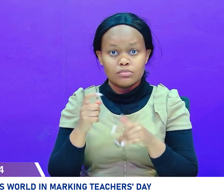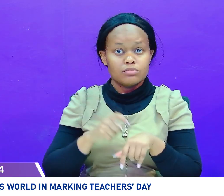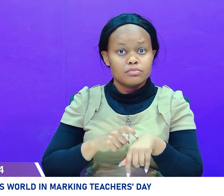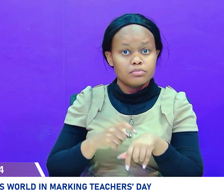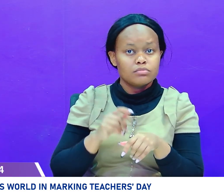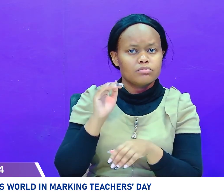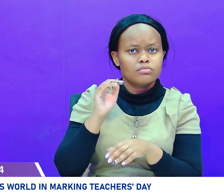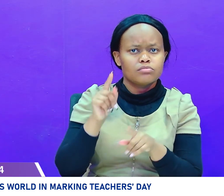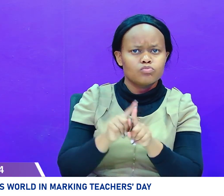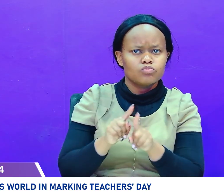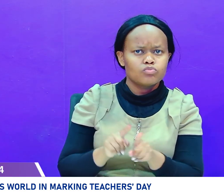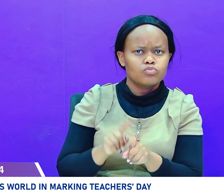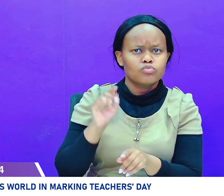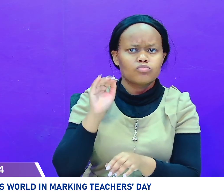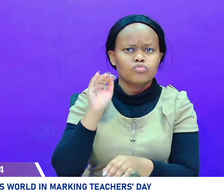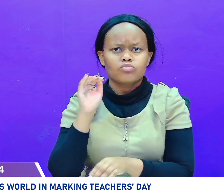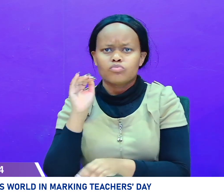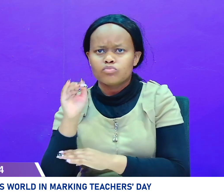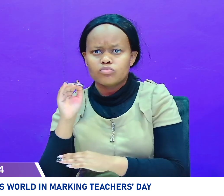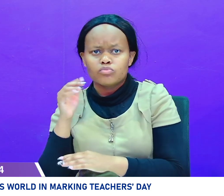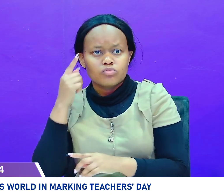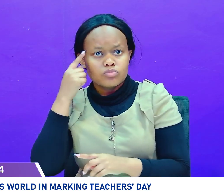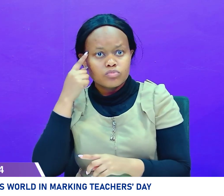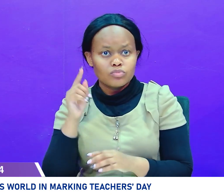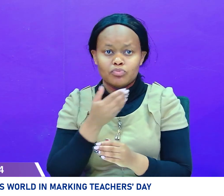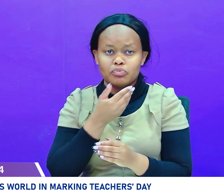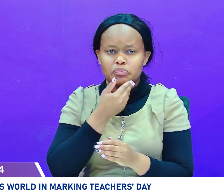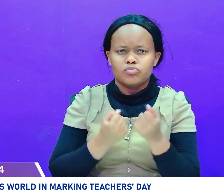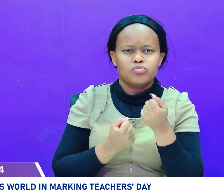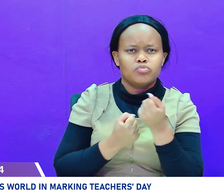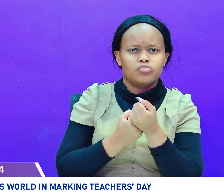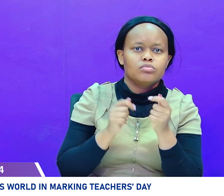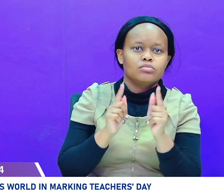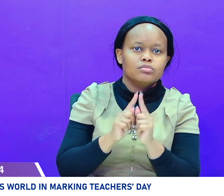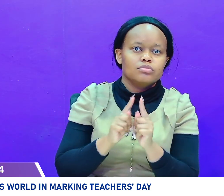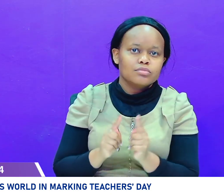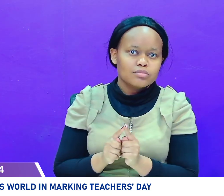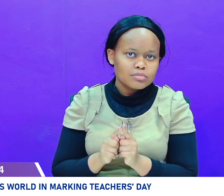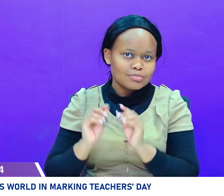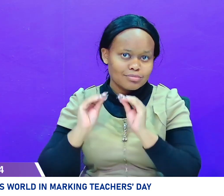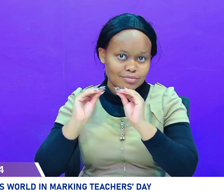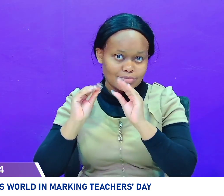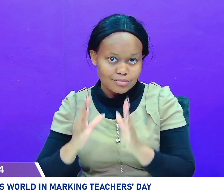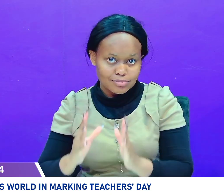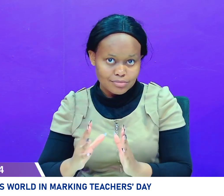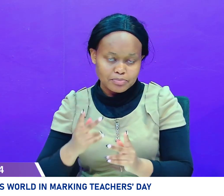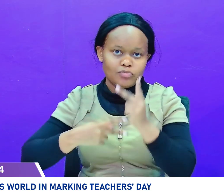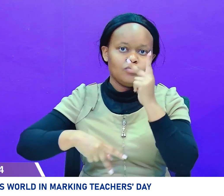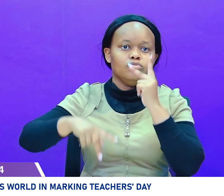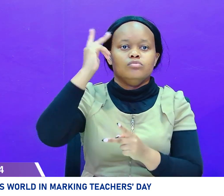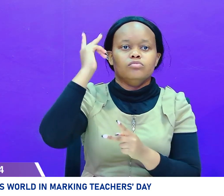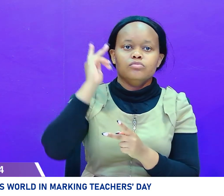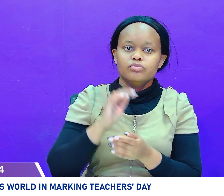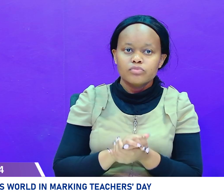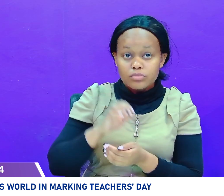values, and skills among learners, while also calling for better support and recognition of